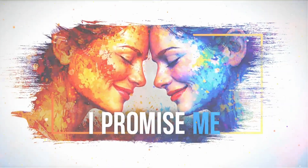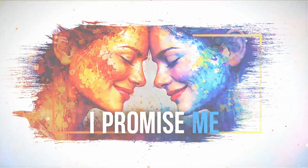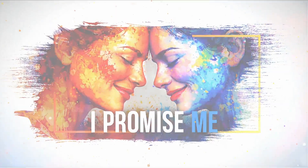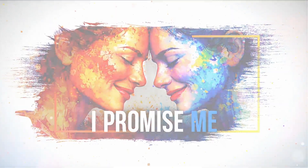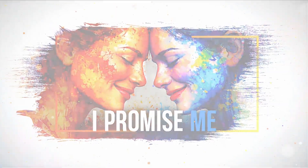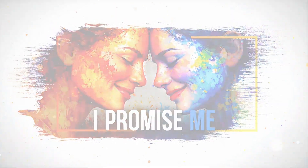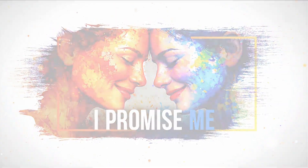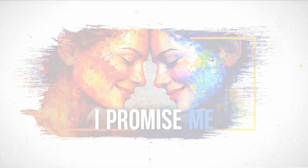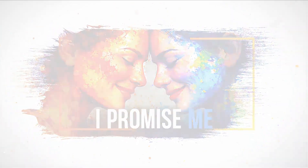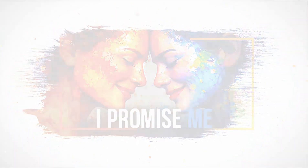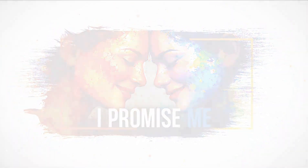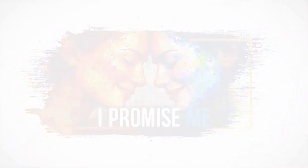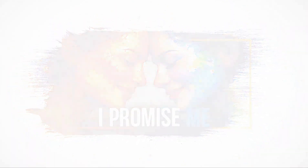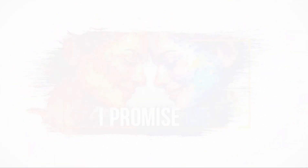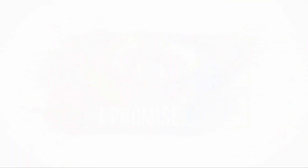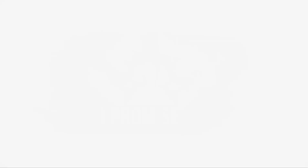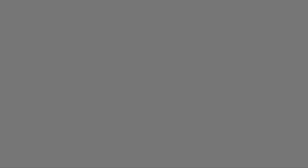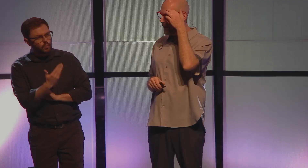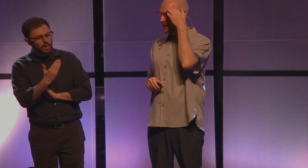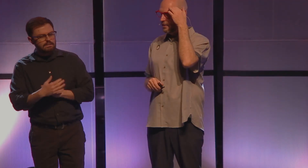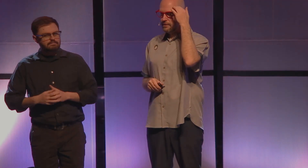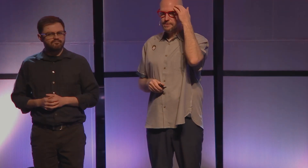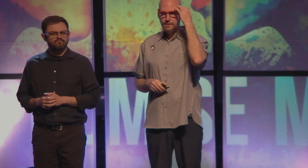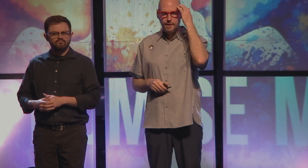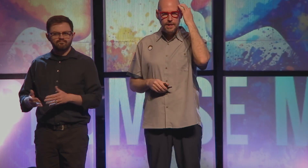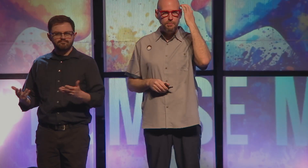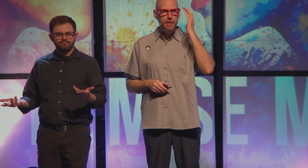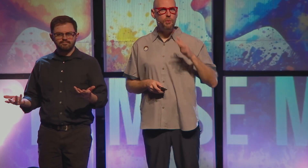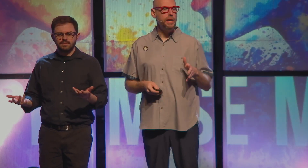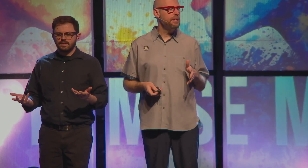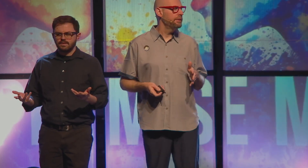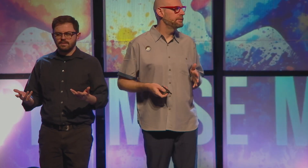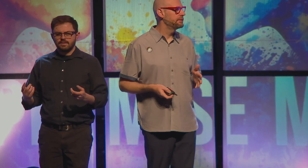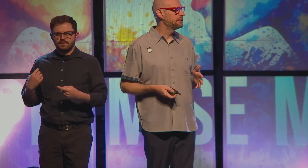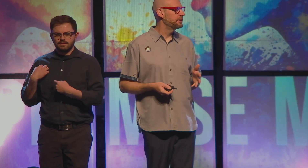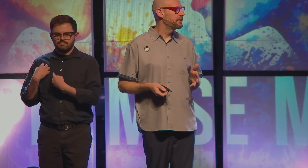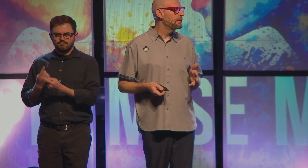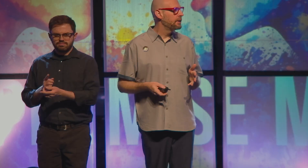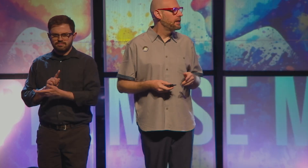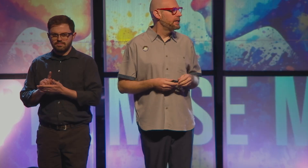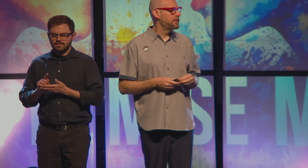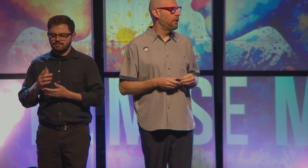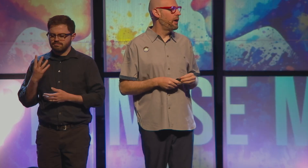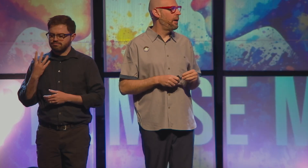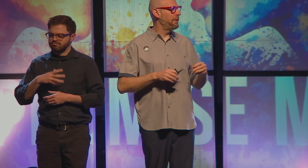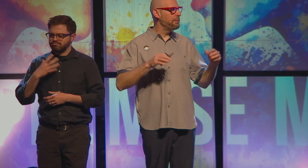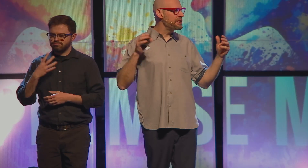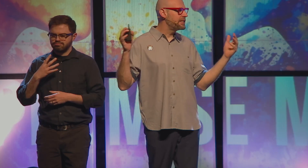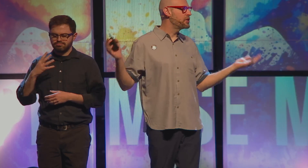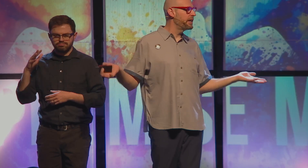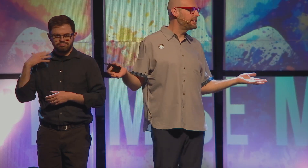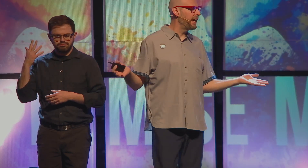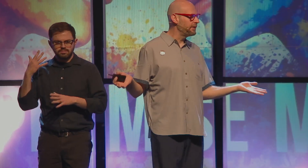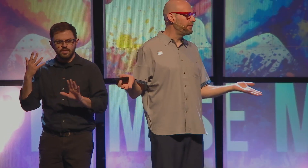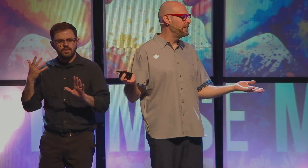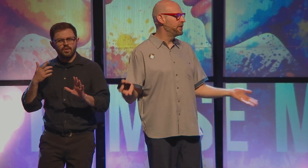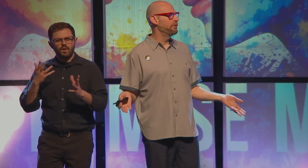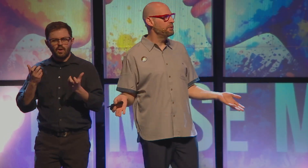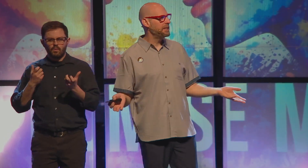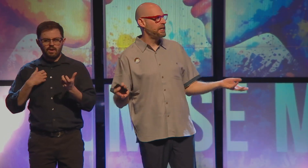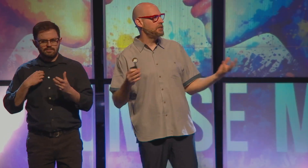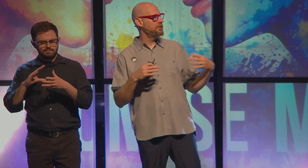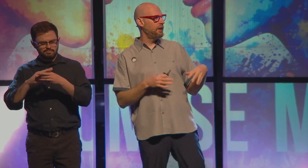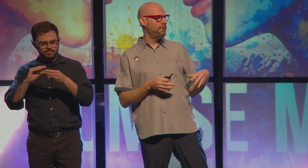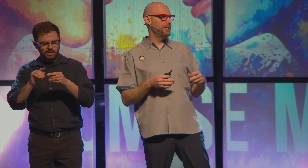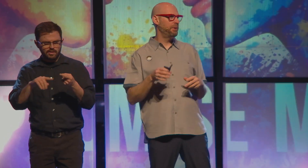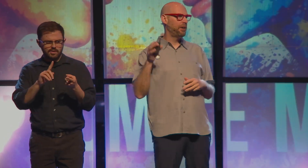All right, good morning. Well, it's been a week. So let me just address the elephant in the